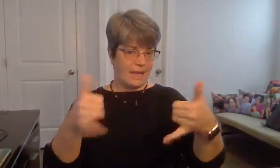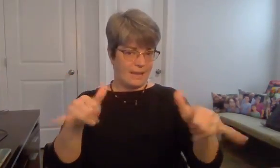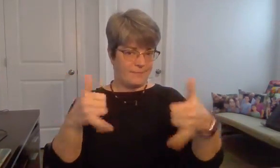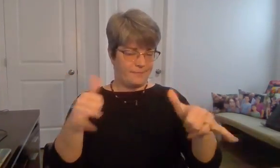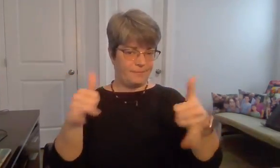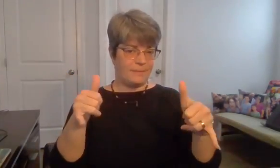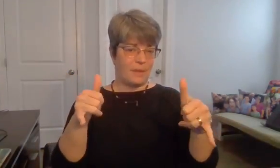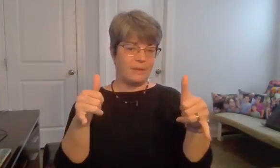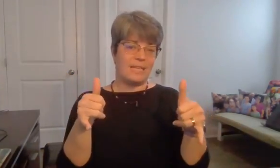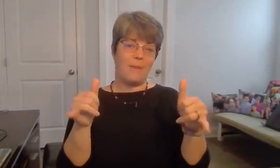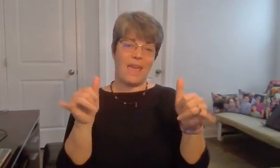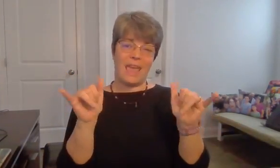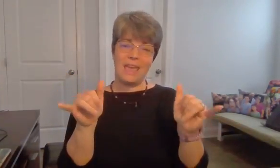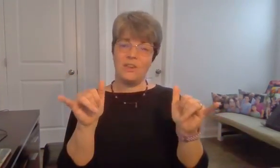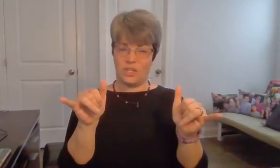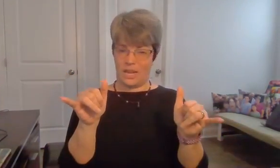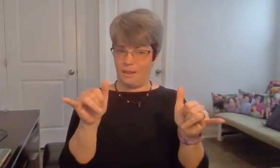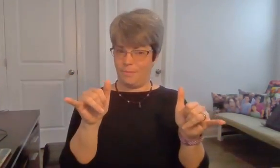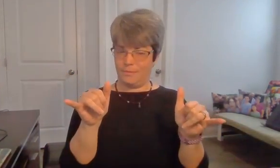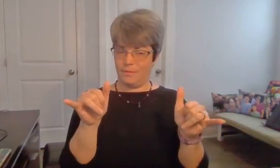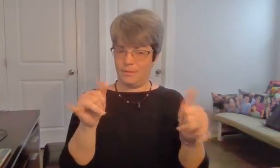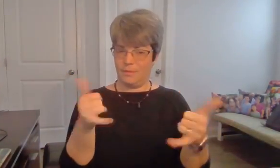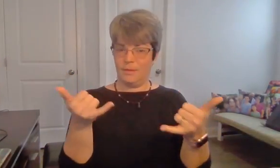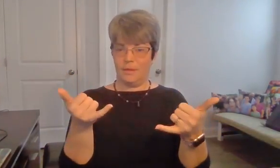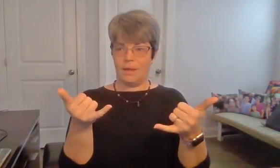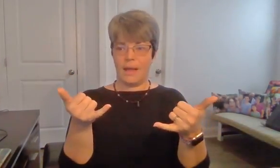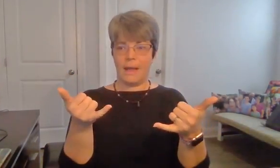Play. Now the same hand shape,